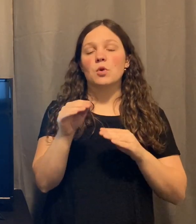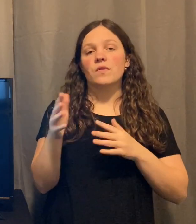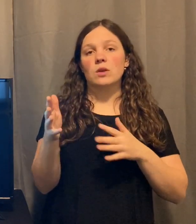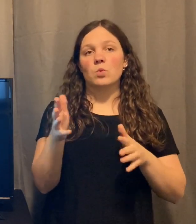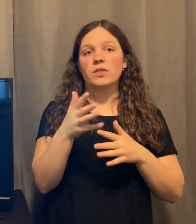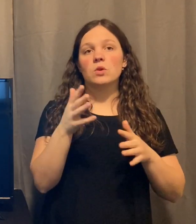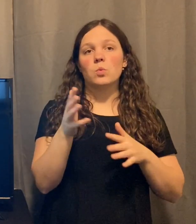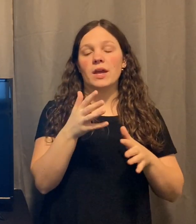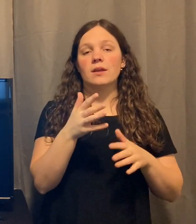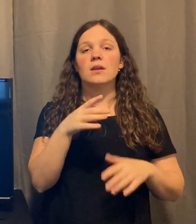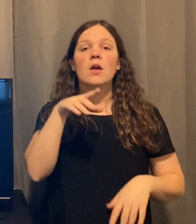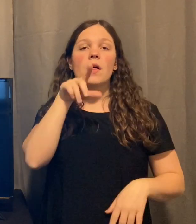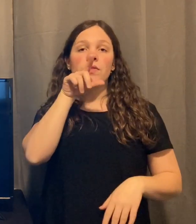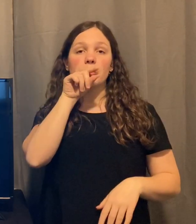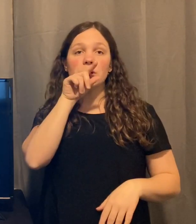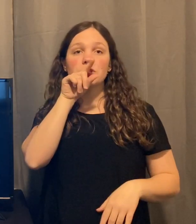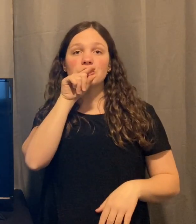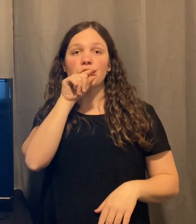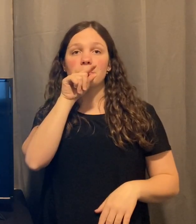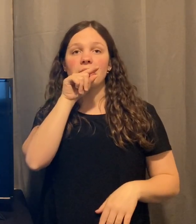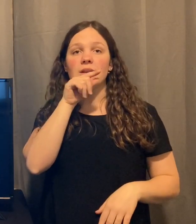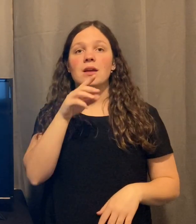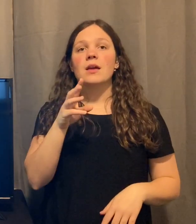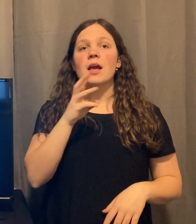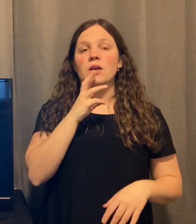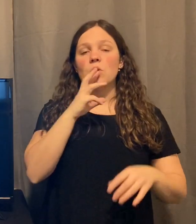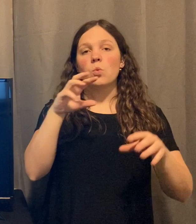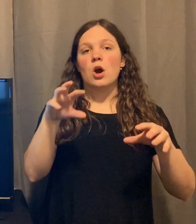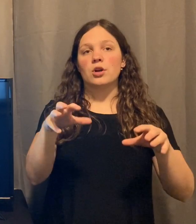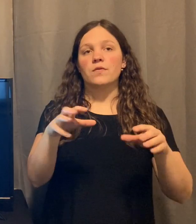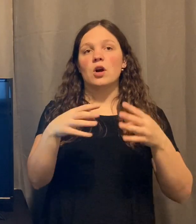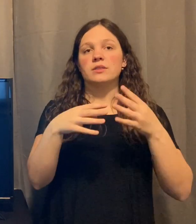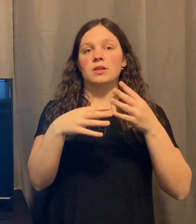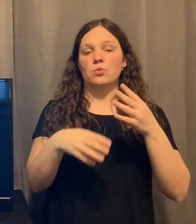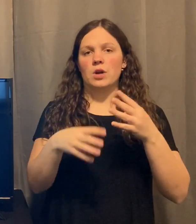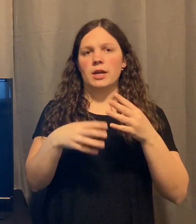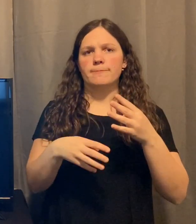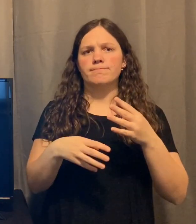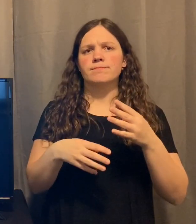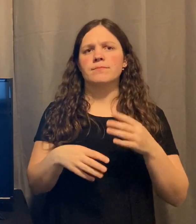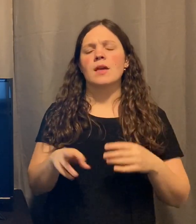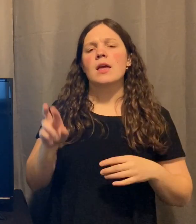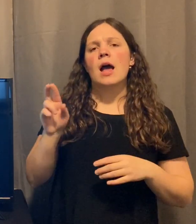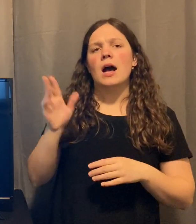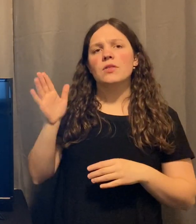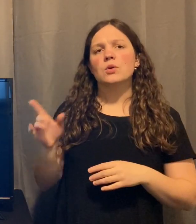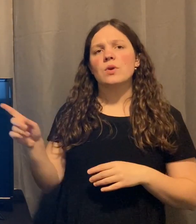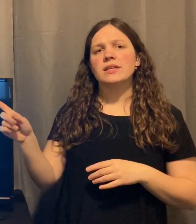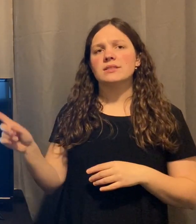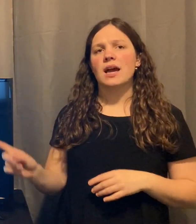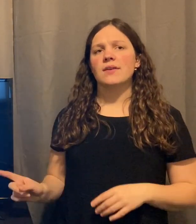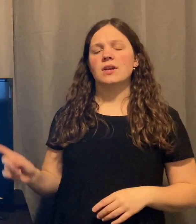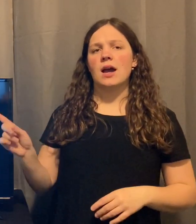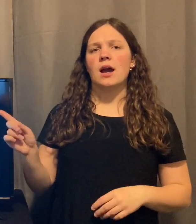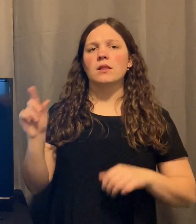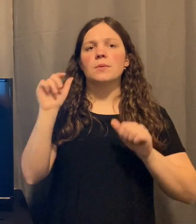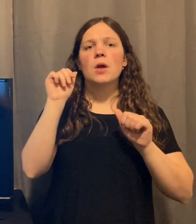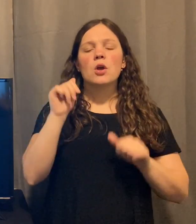moving with the wind, the birds chirping, and the water faucet running. On the right side of the column, you